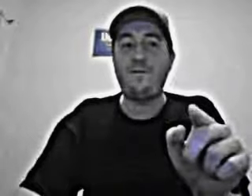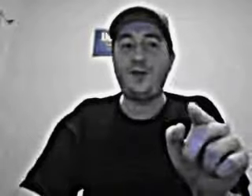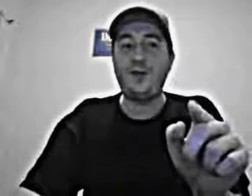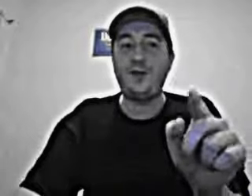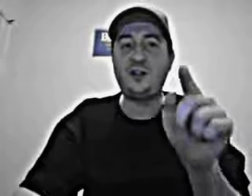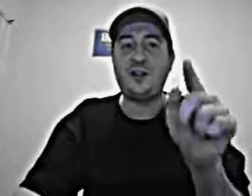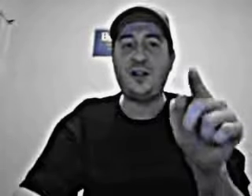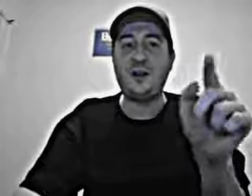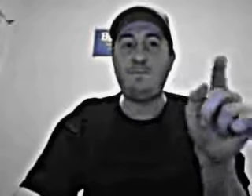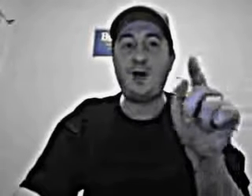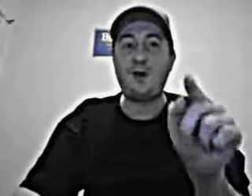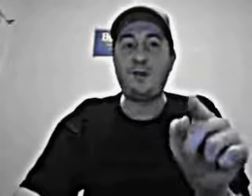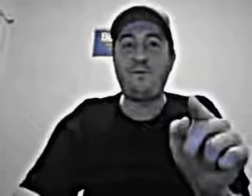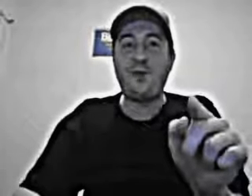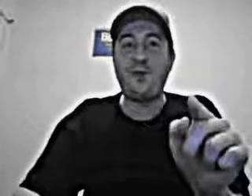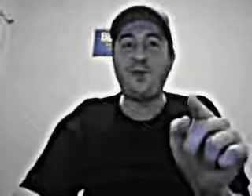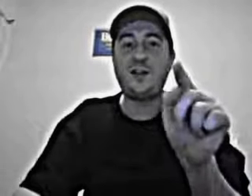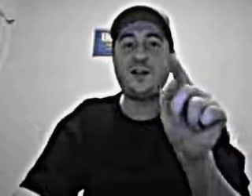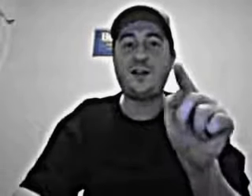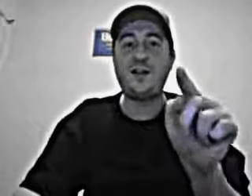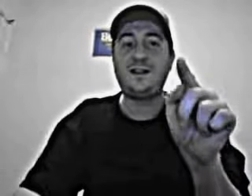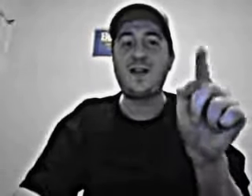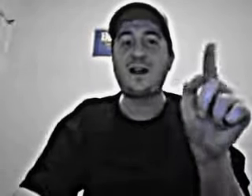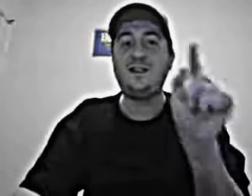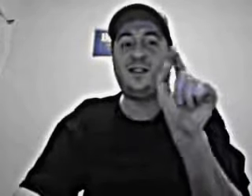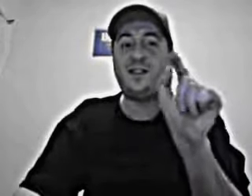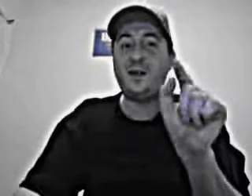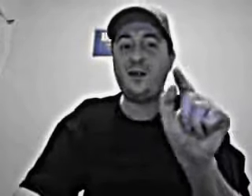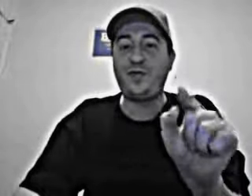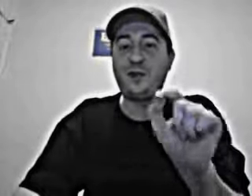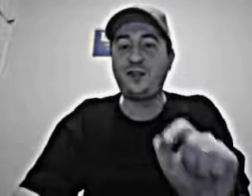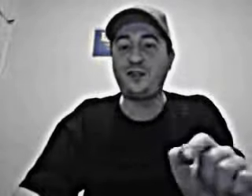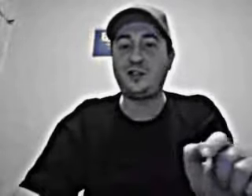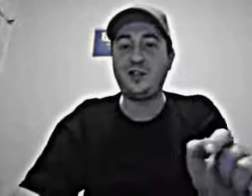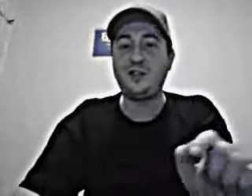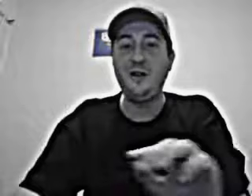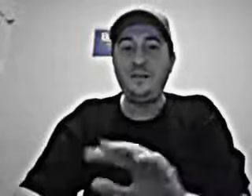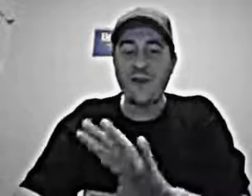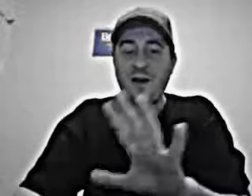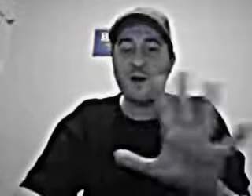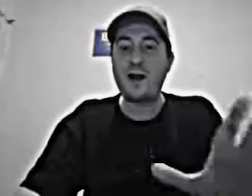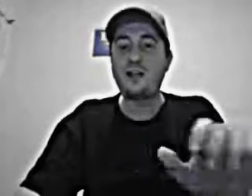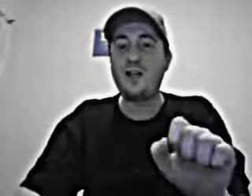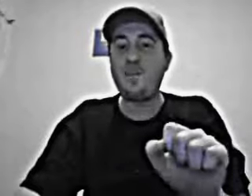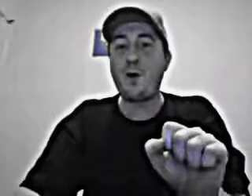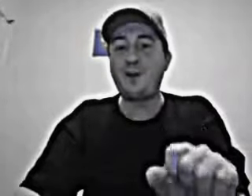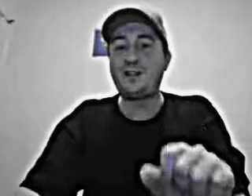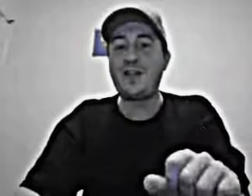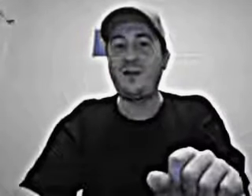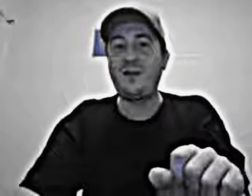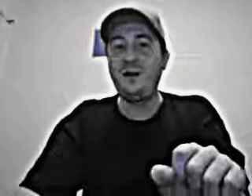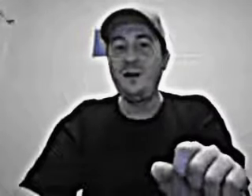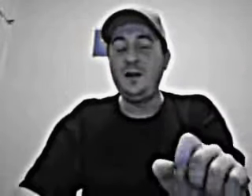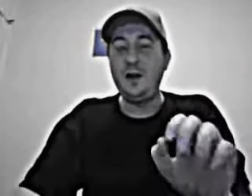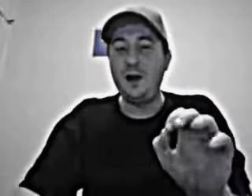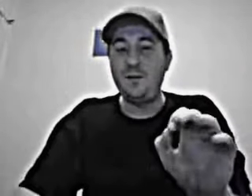the fifth district Ken Buck of the fourth district and then Scott Tipton of the third district that rounds up all seven of